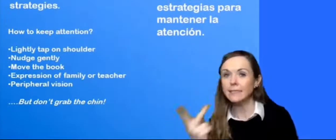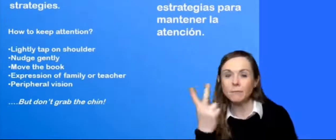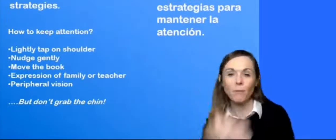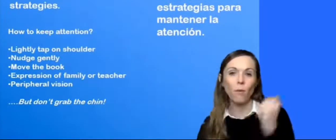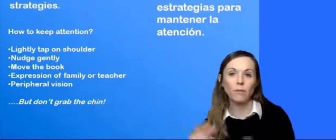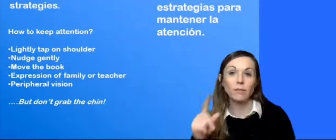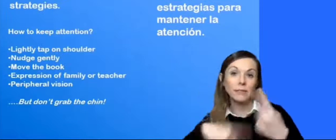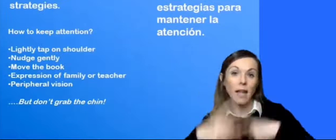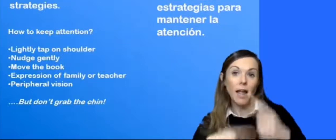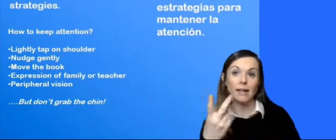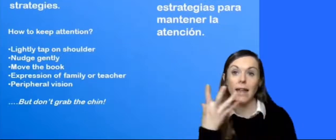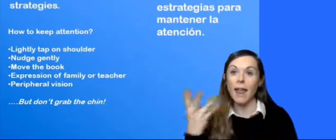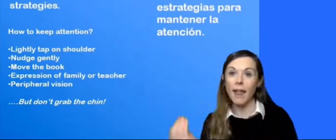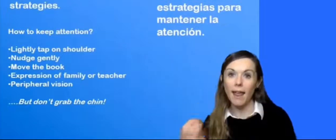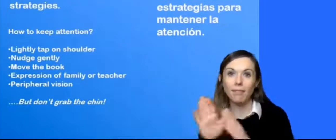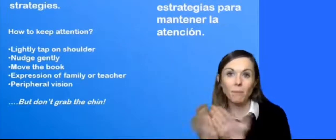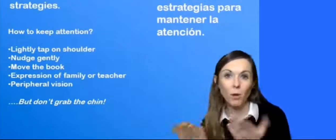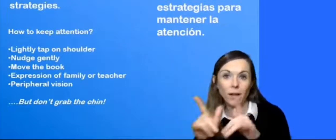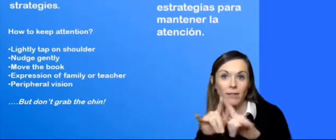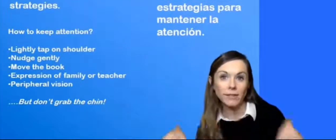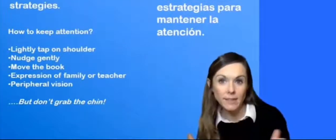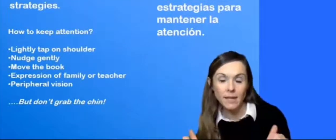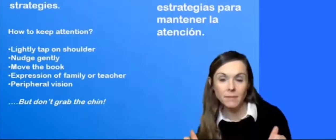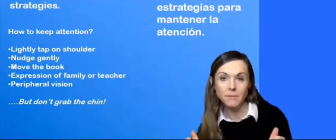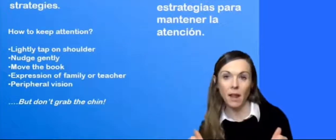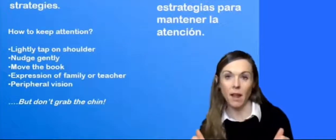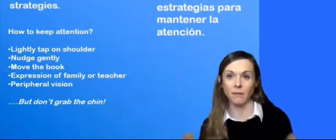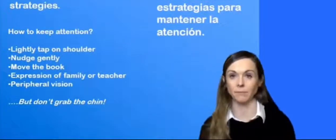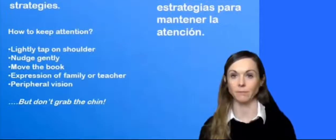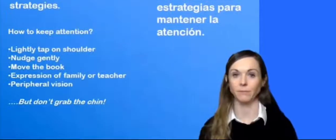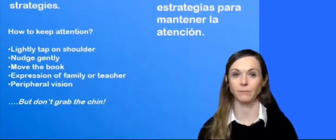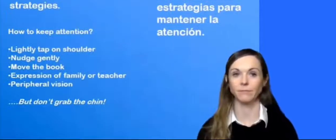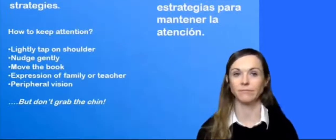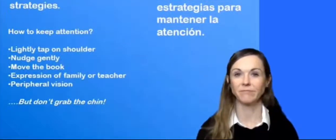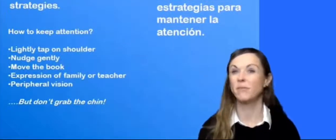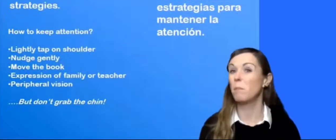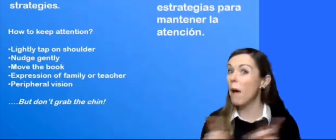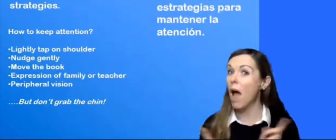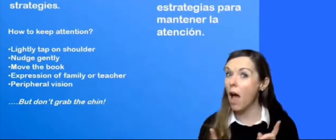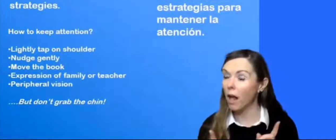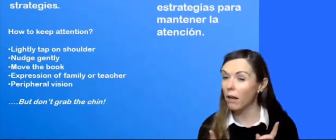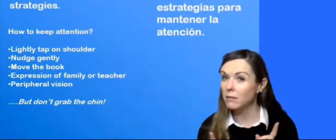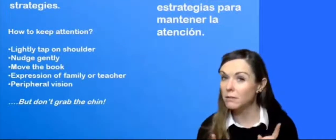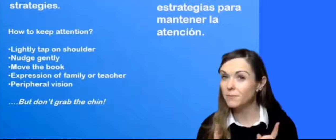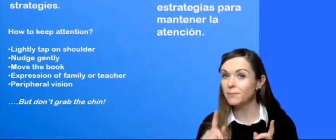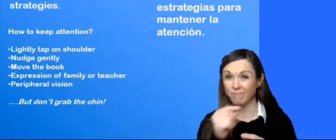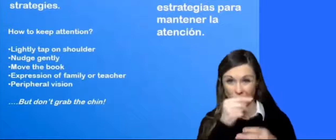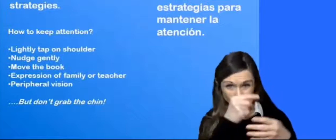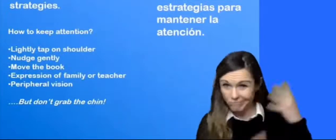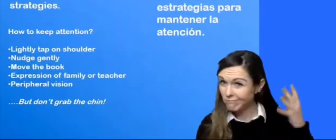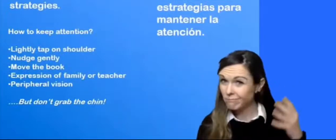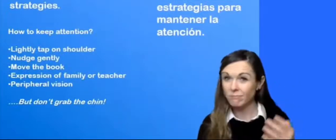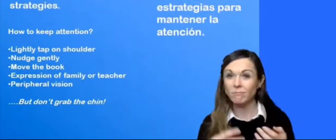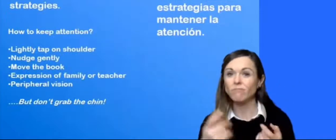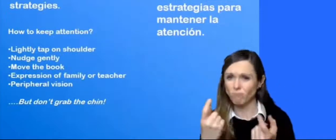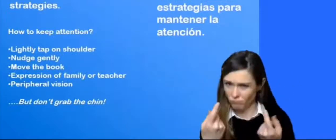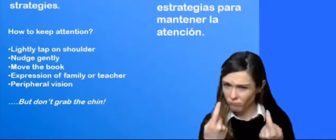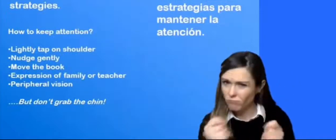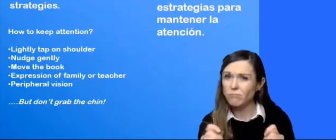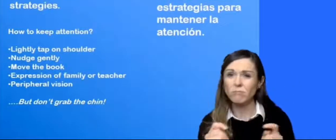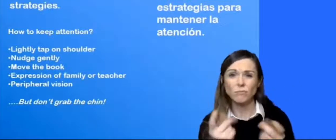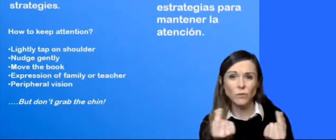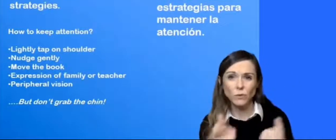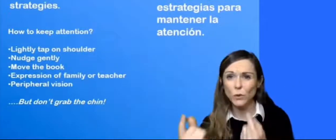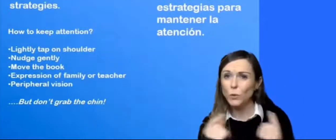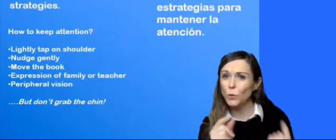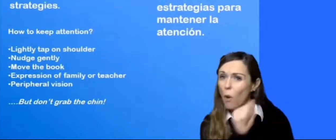child can see, within their peripheral vision, what they can see, kind of in their visual field, so that they know that something is still